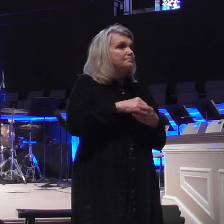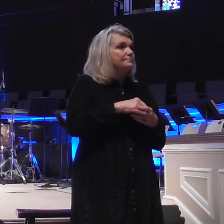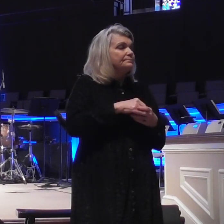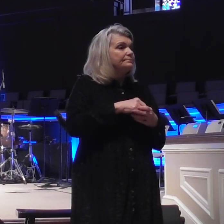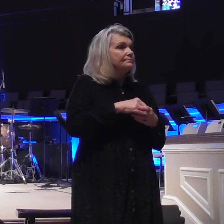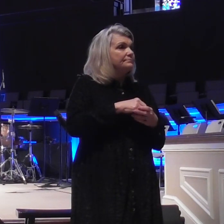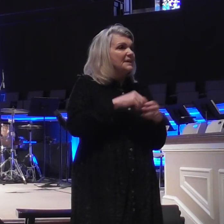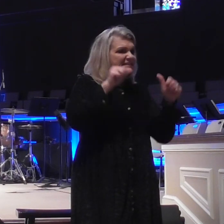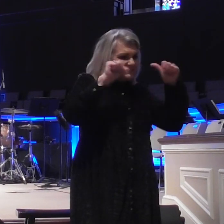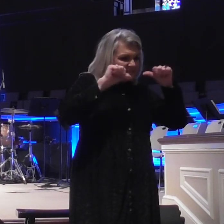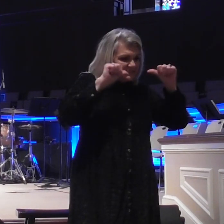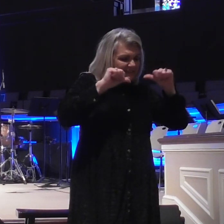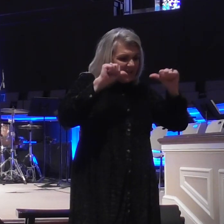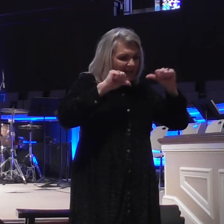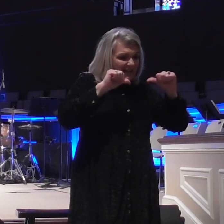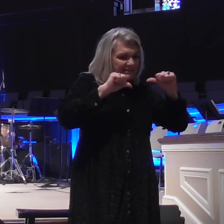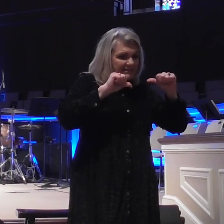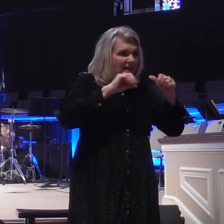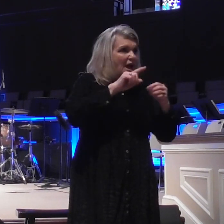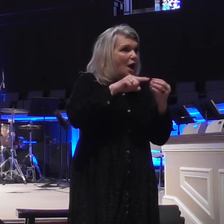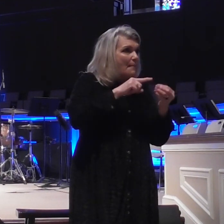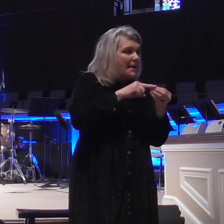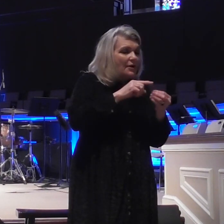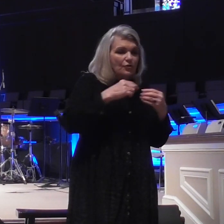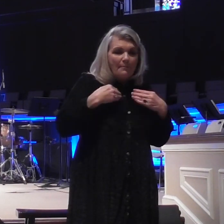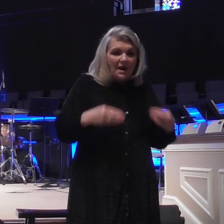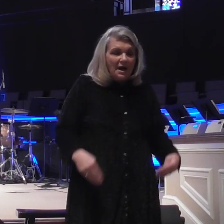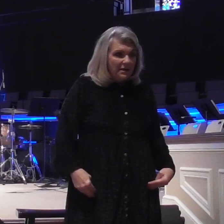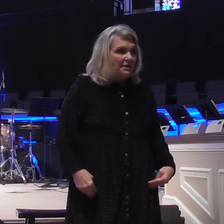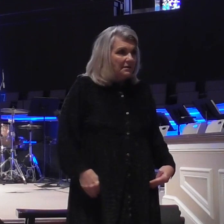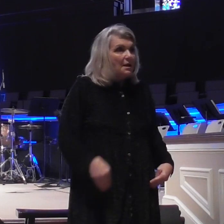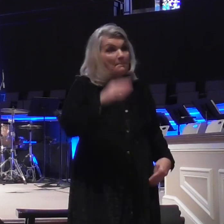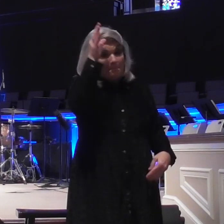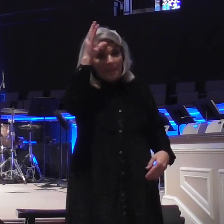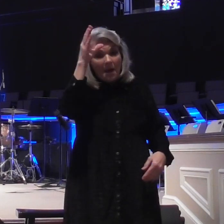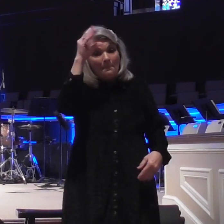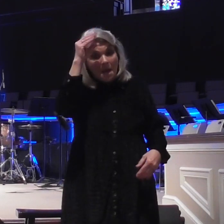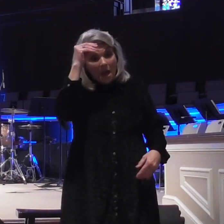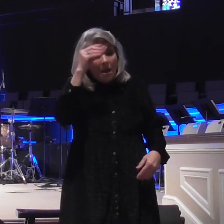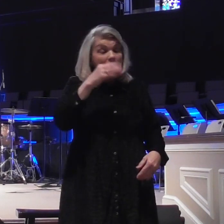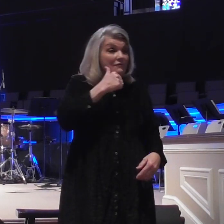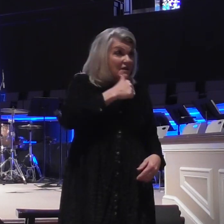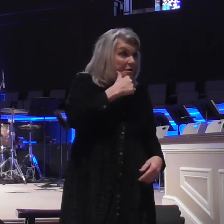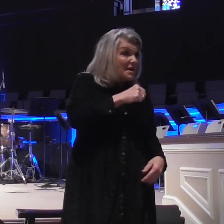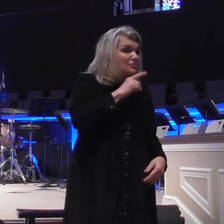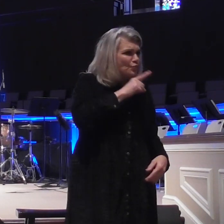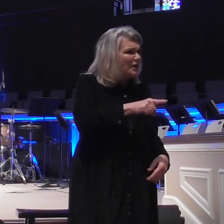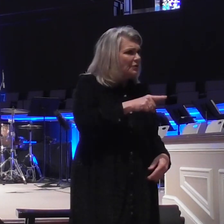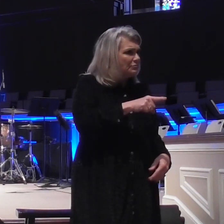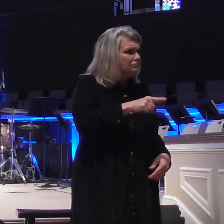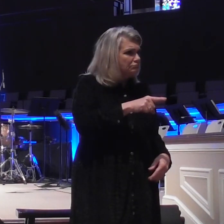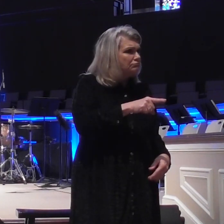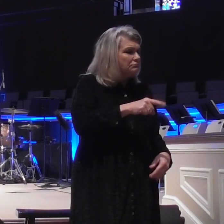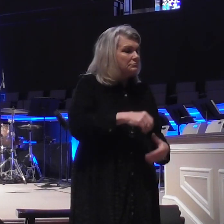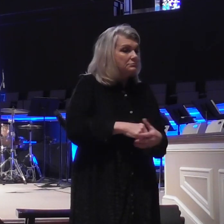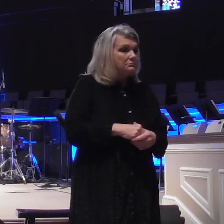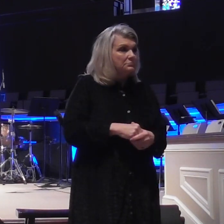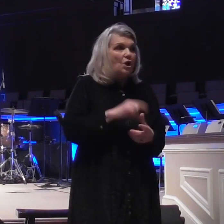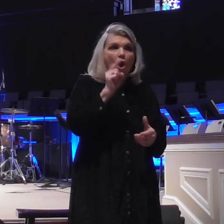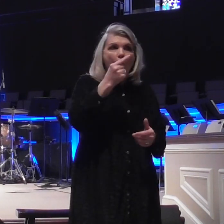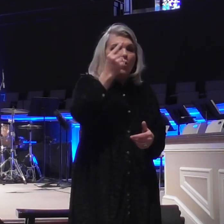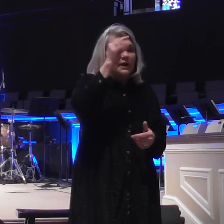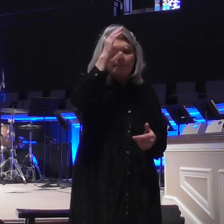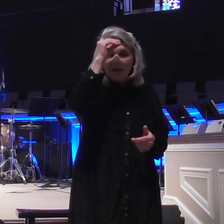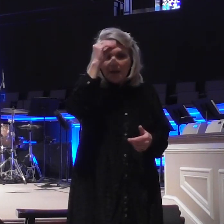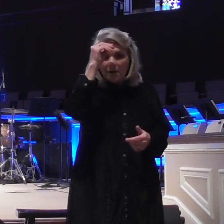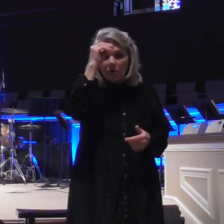definition of biology. Sex is a bodily reality. That means there are only males